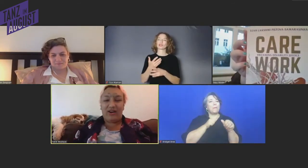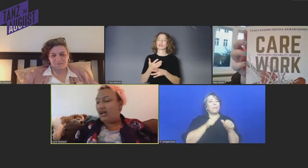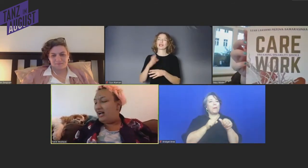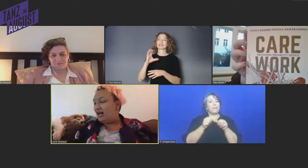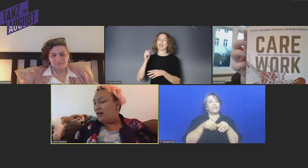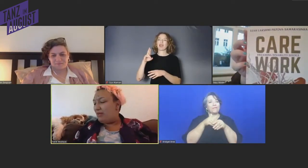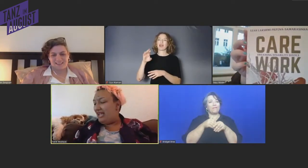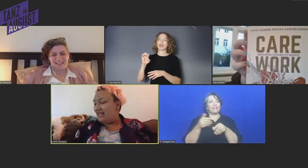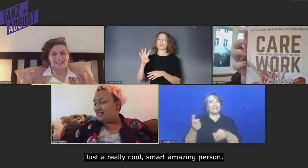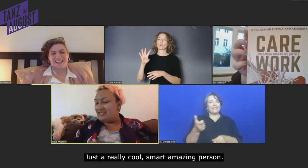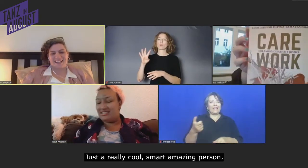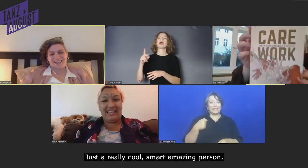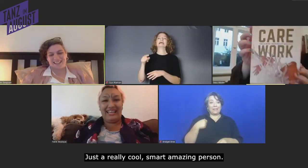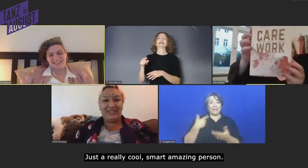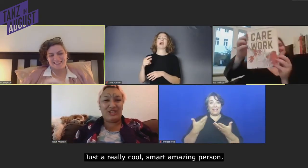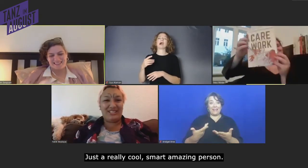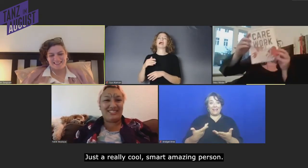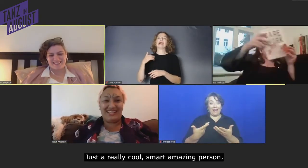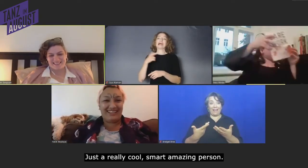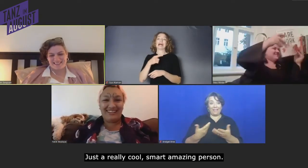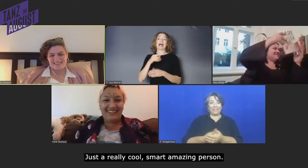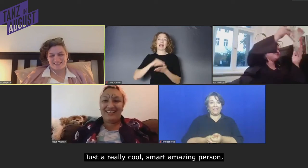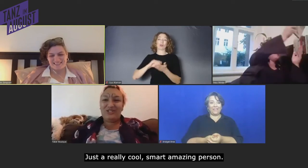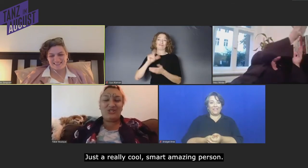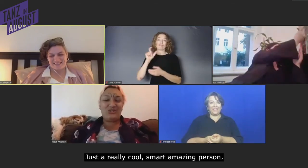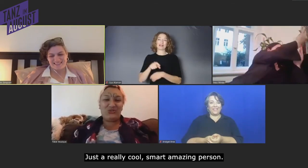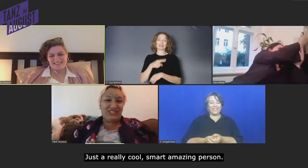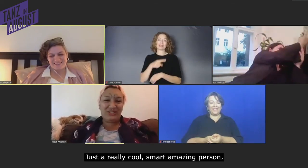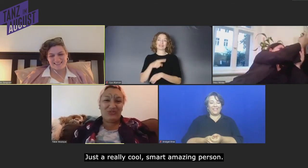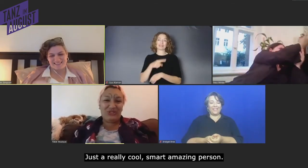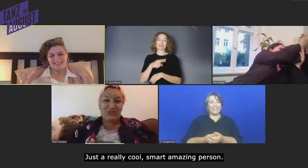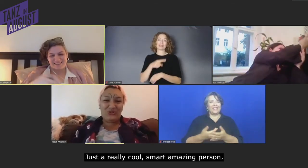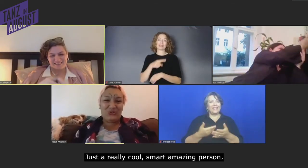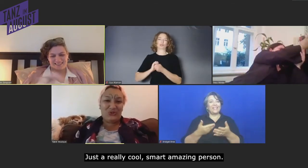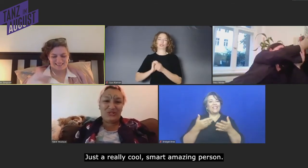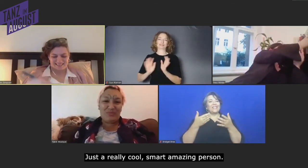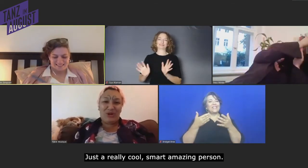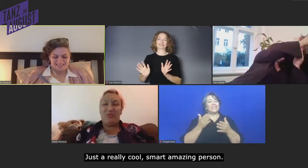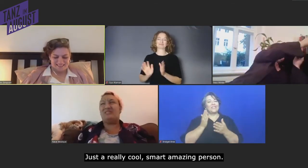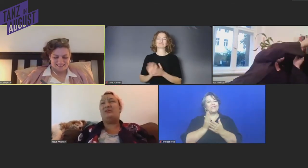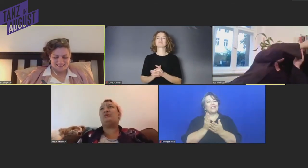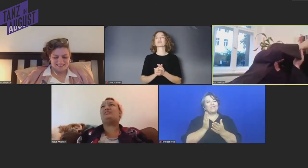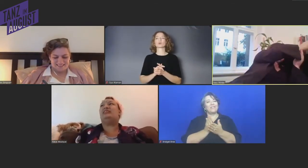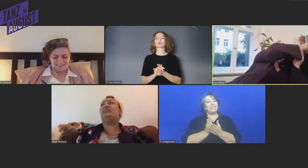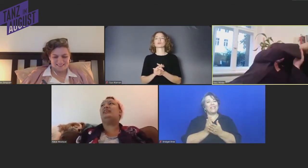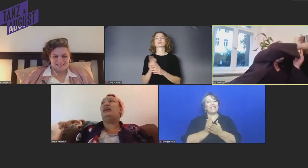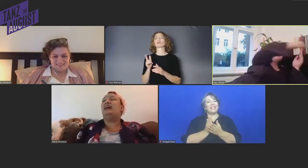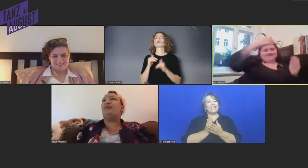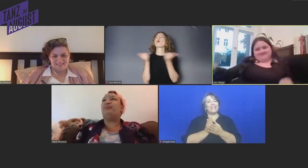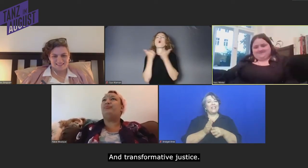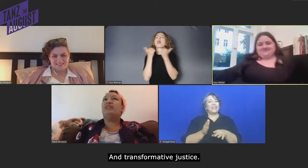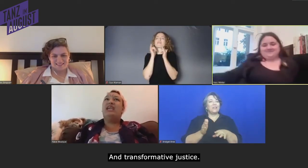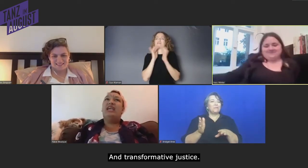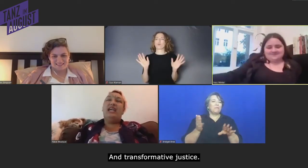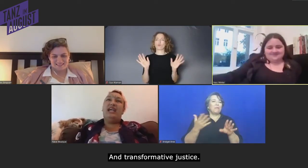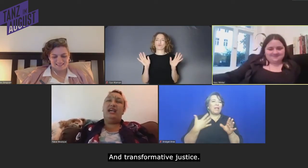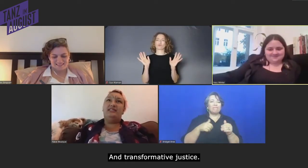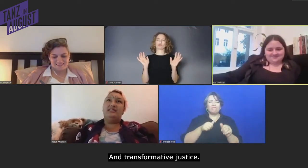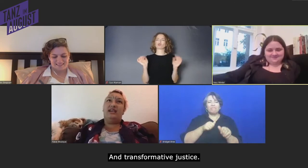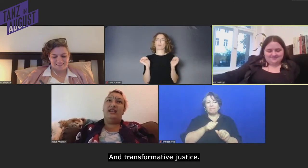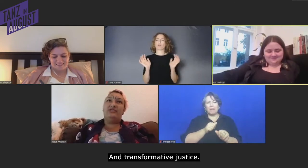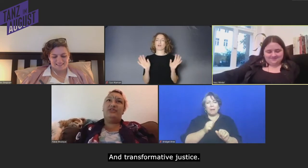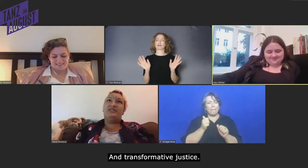now. And like just a really, really cool, smart, amazing person.